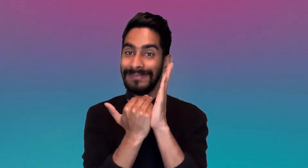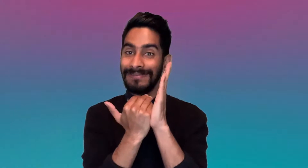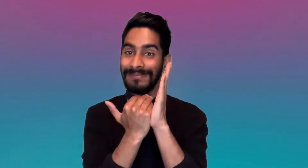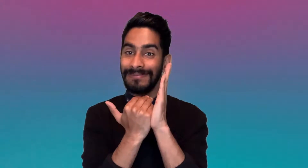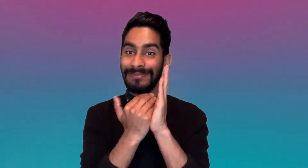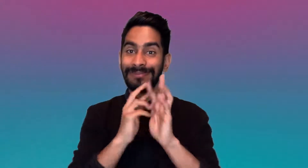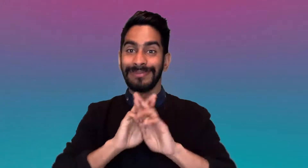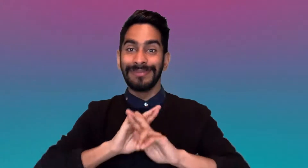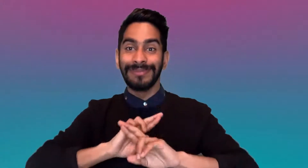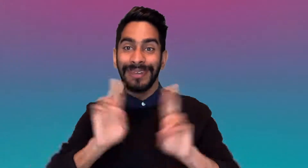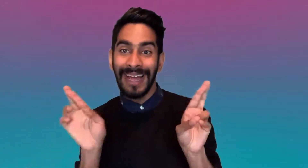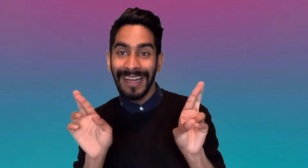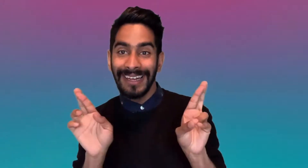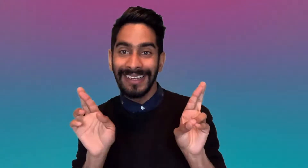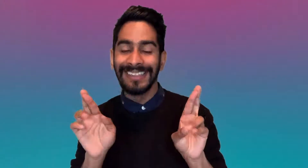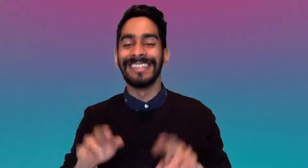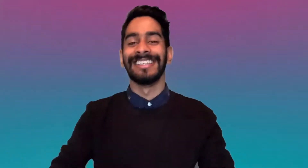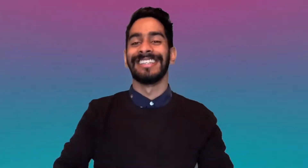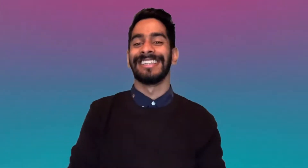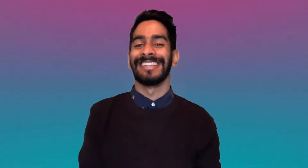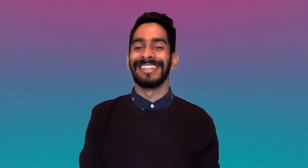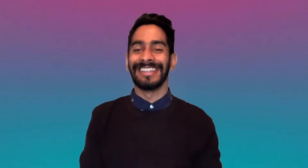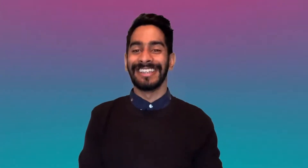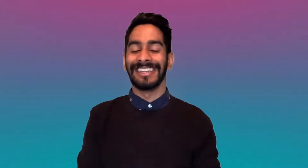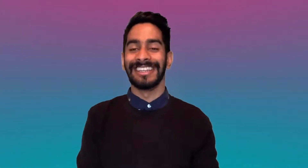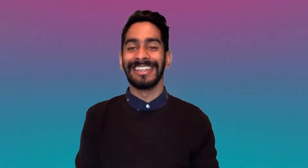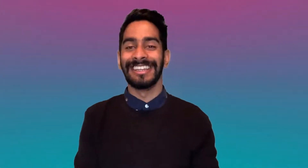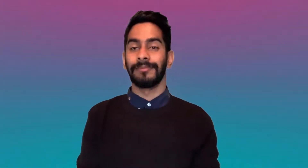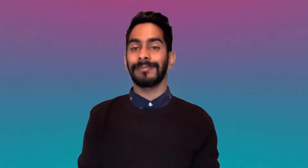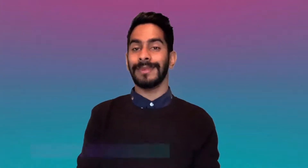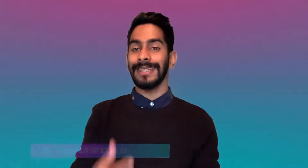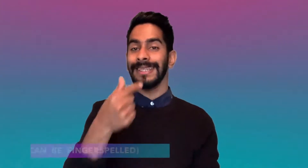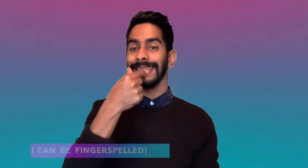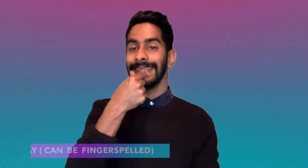LGBTQ signs are going to be in our program today. Are you ready?